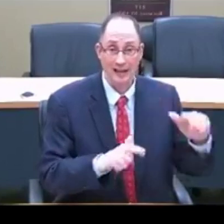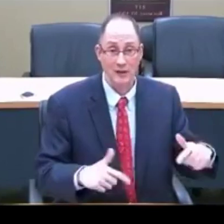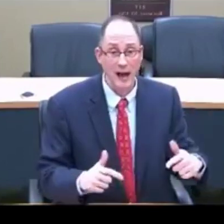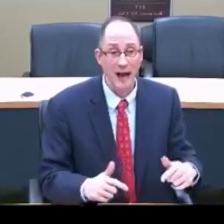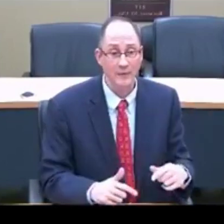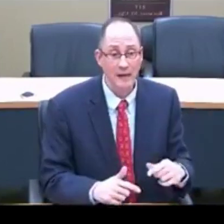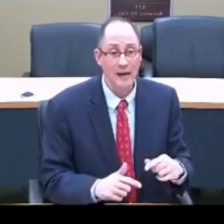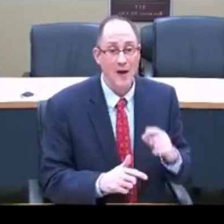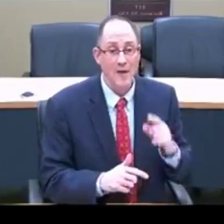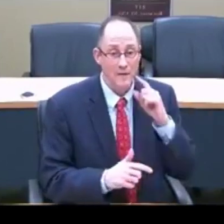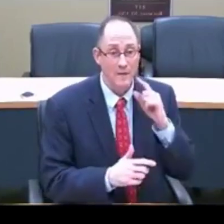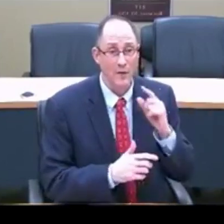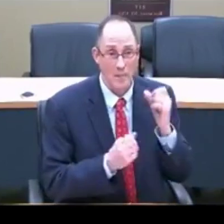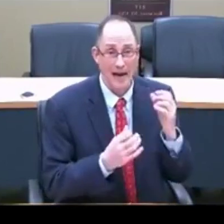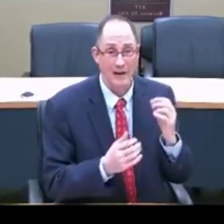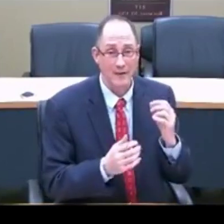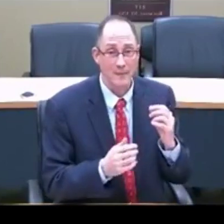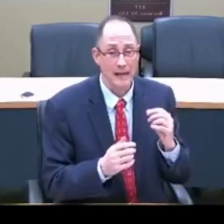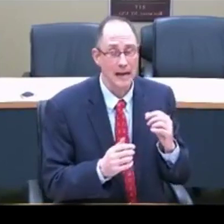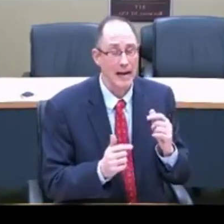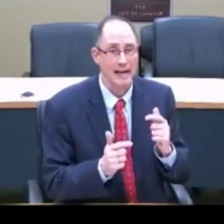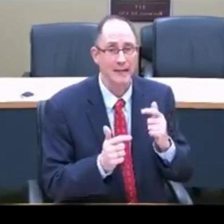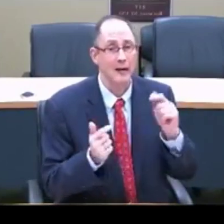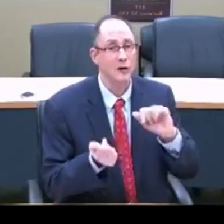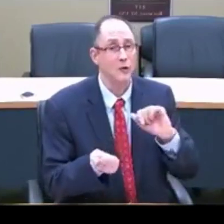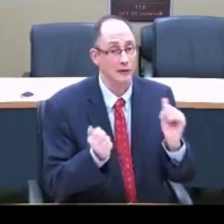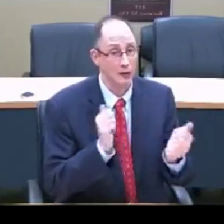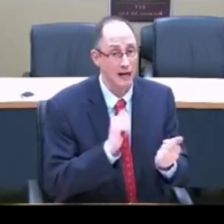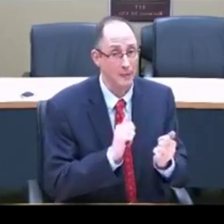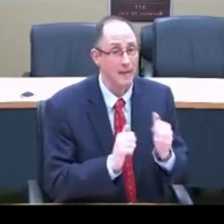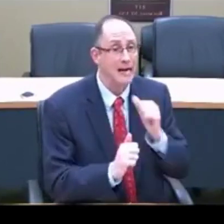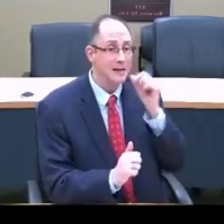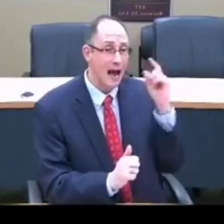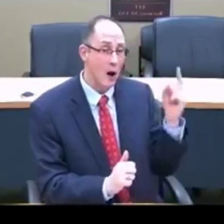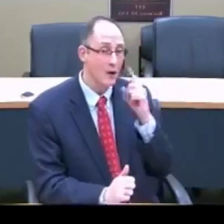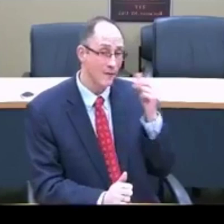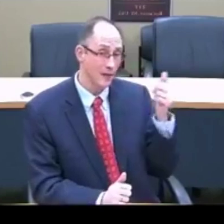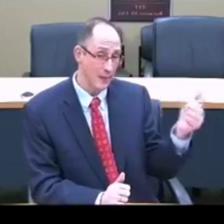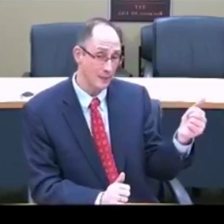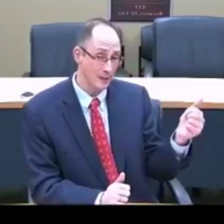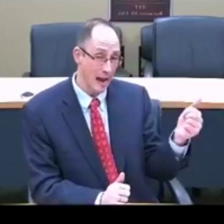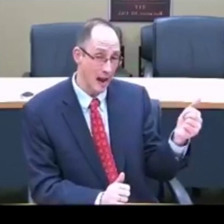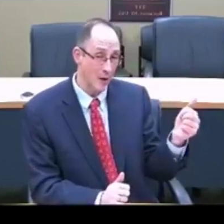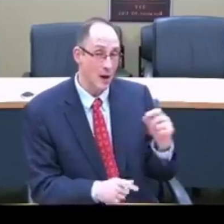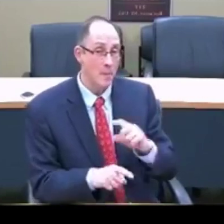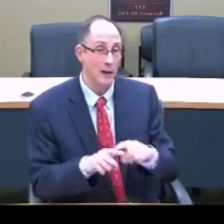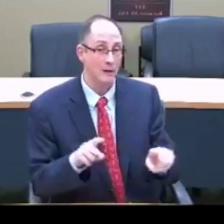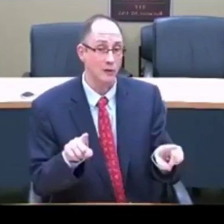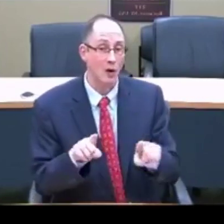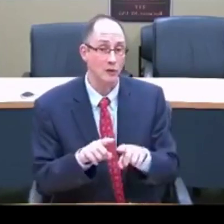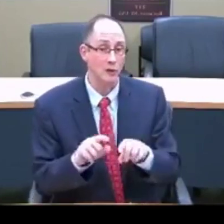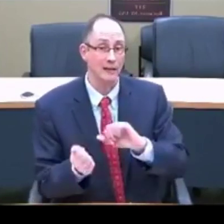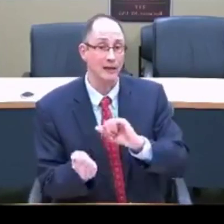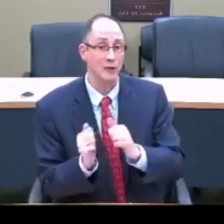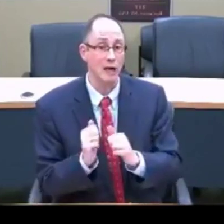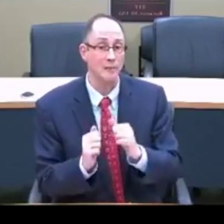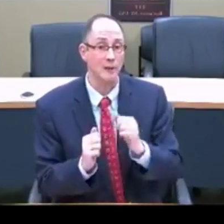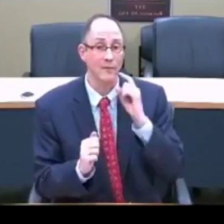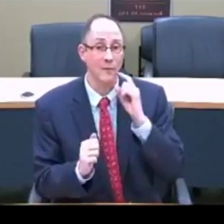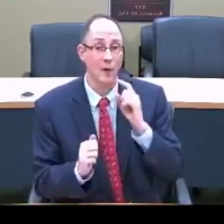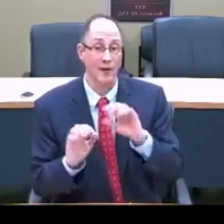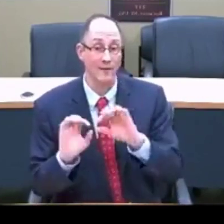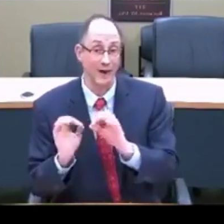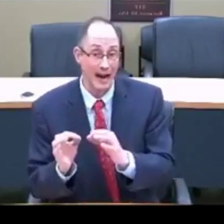later in life, for many of them, it's a huge adjustment. Not only for themselves, but it's also an adjustment